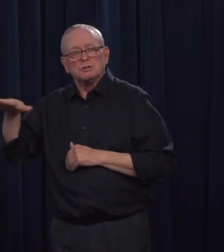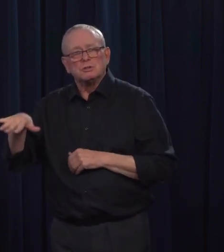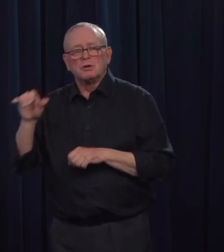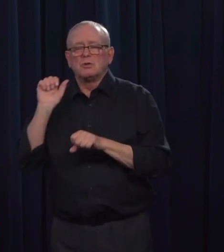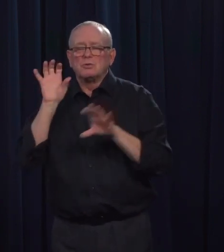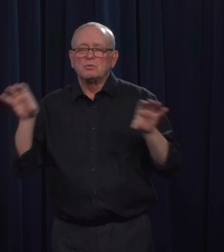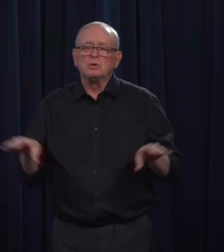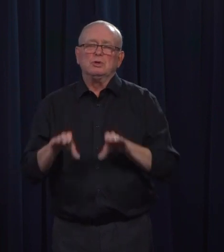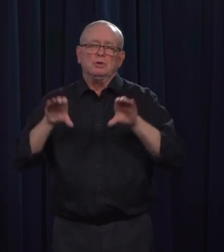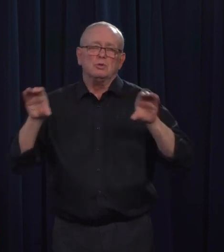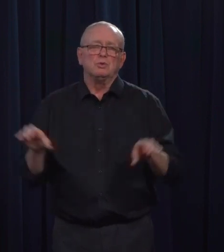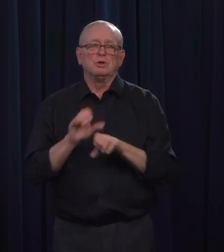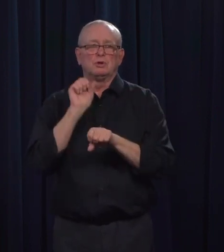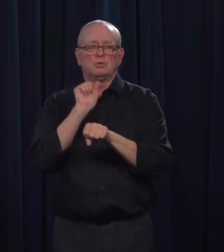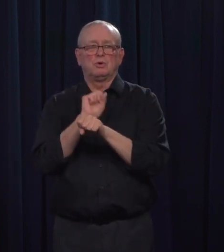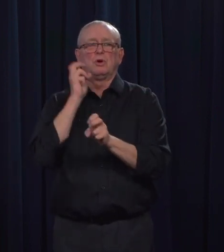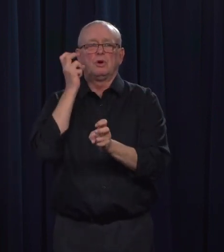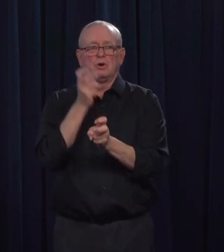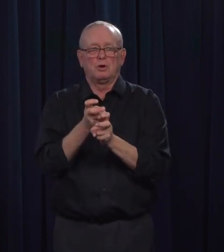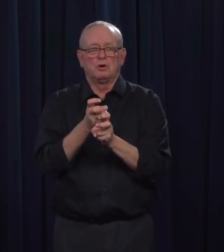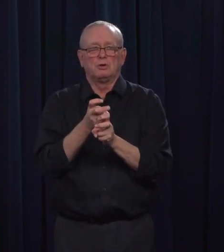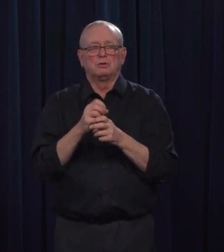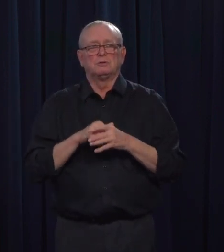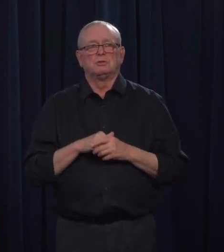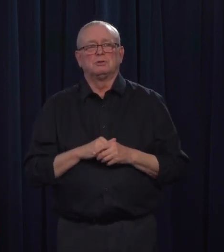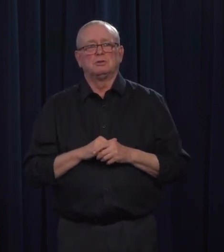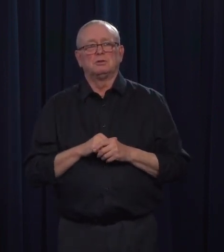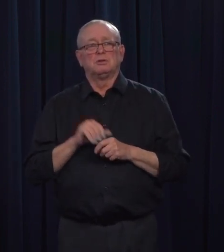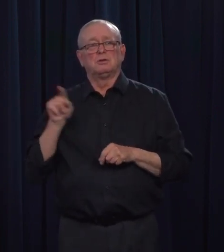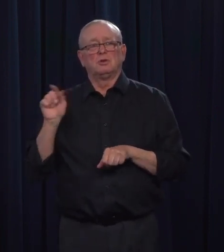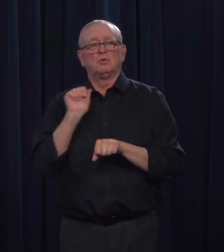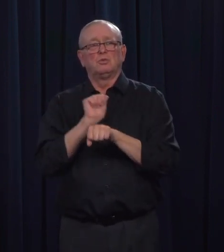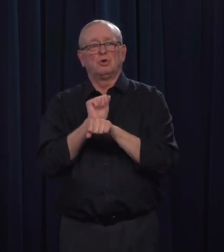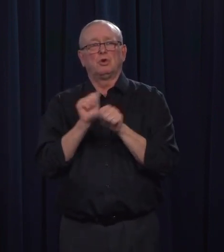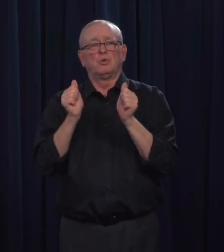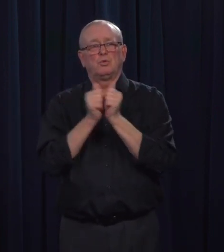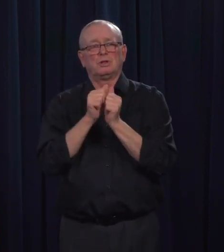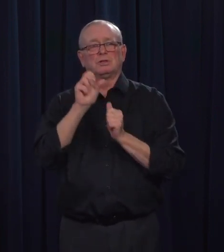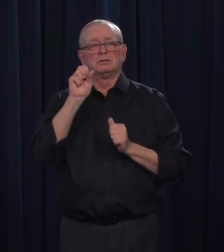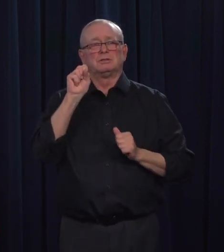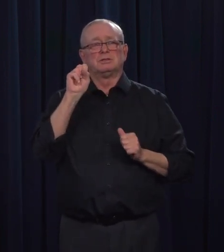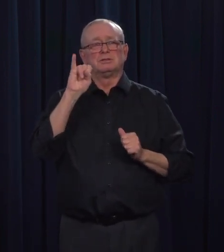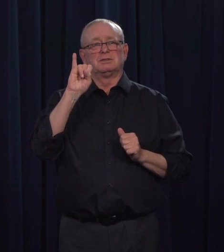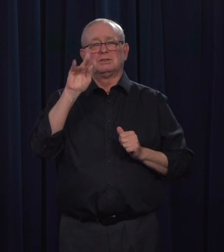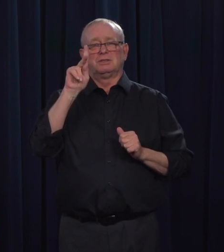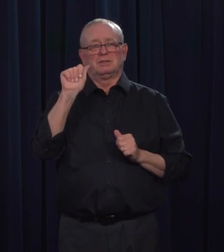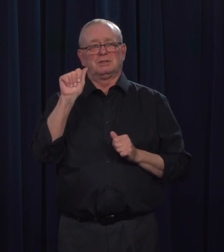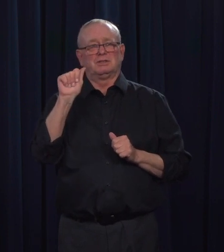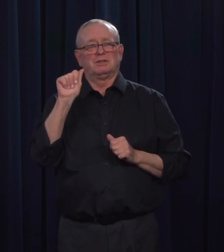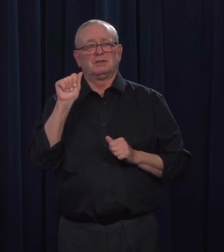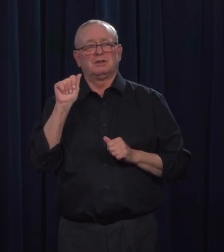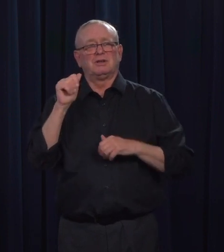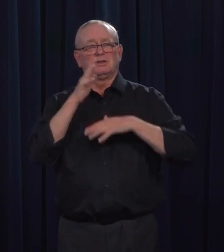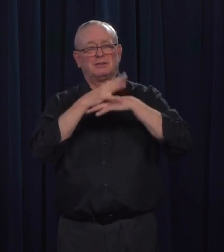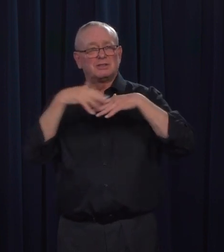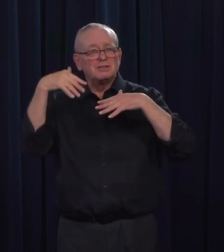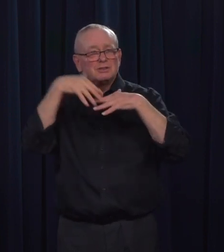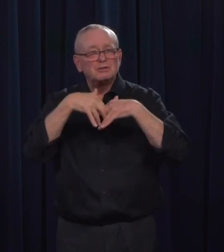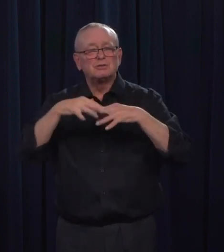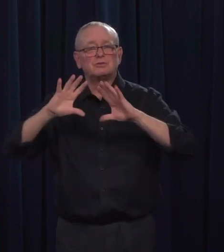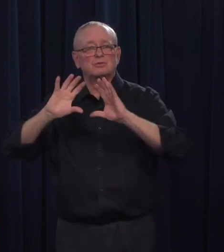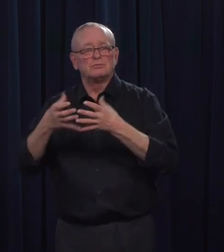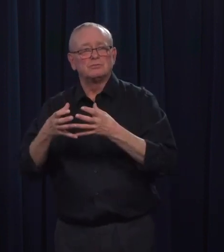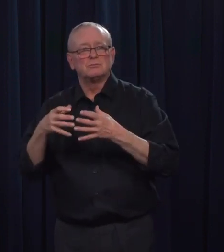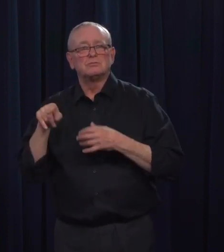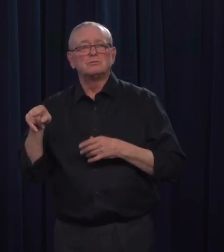Siksika that in a matter of days, the Siksika First Nation established call lines for information and mental health supports, including a